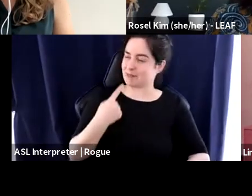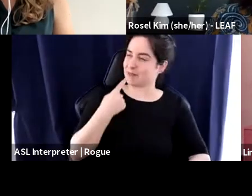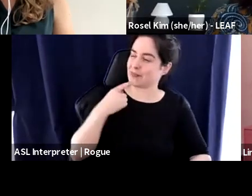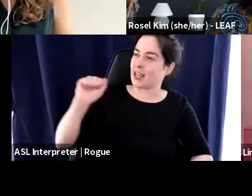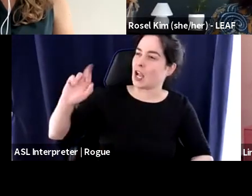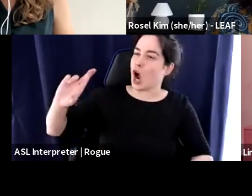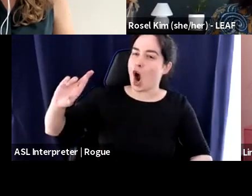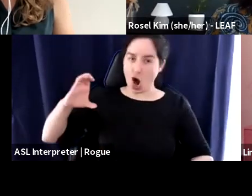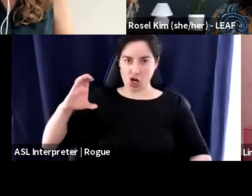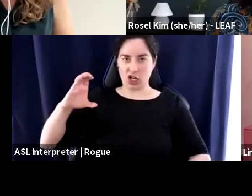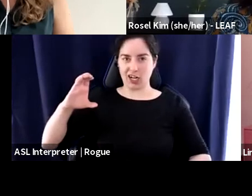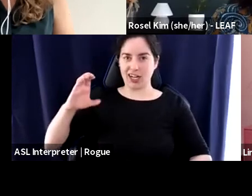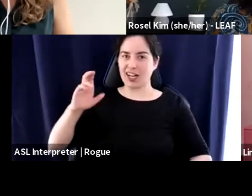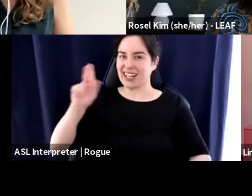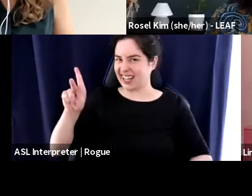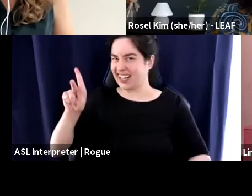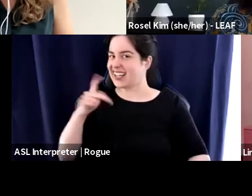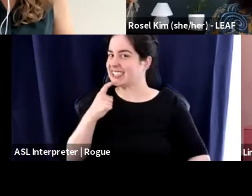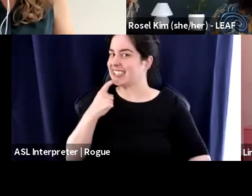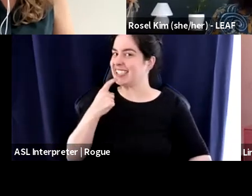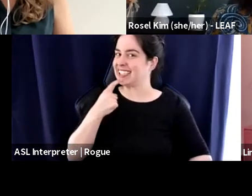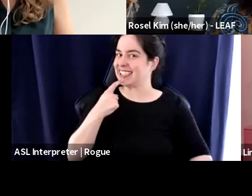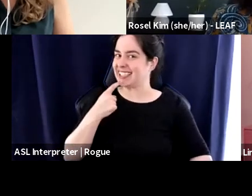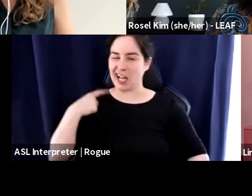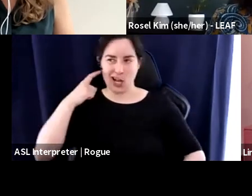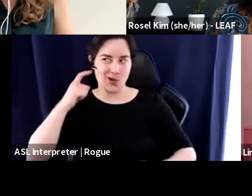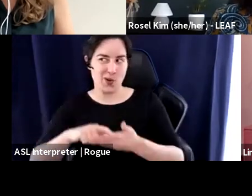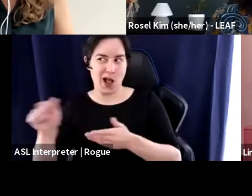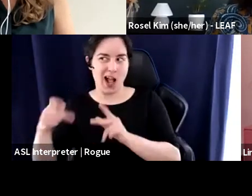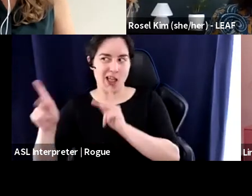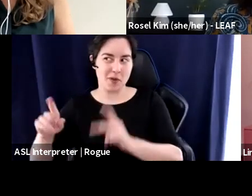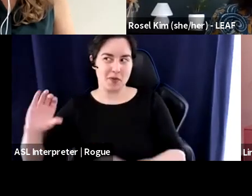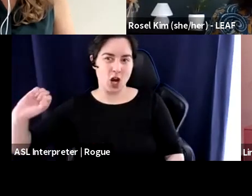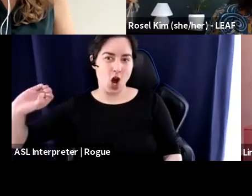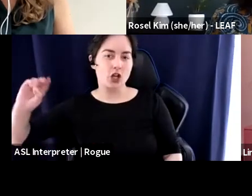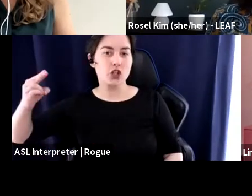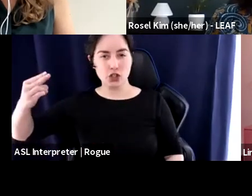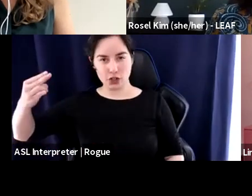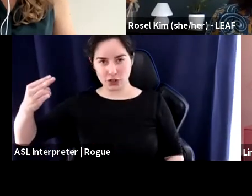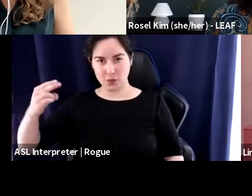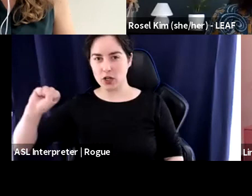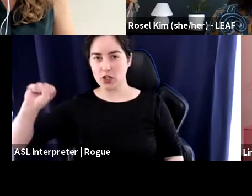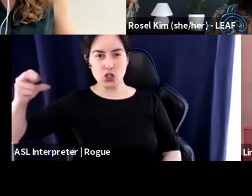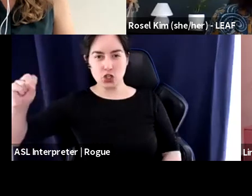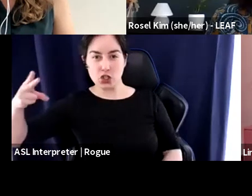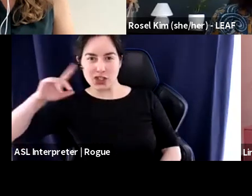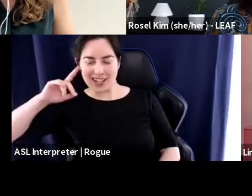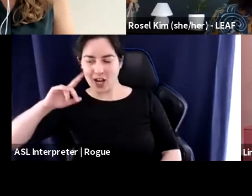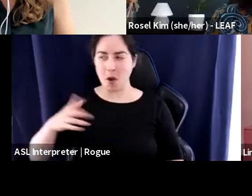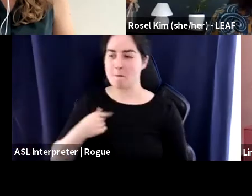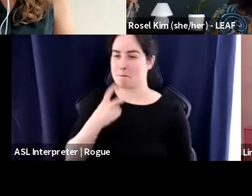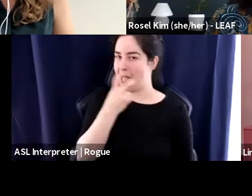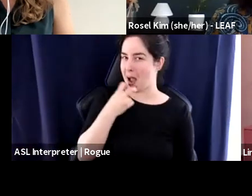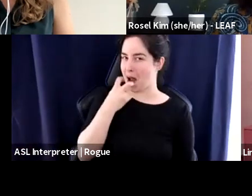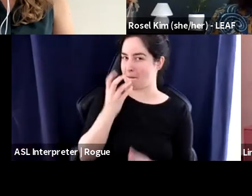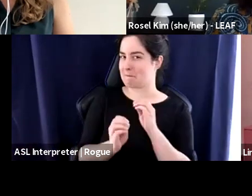are saying ARCH. So I'll correct myself there, hearing myself. And just to tell